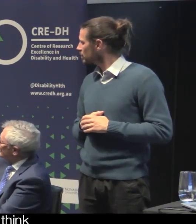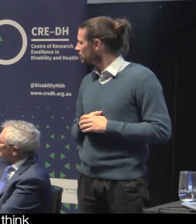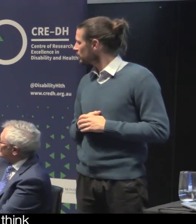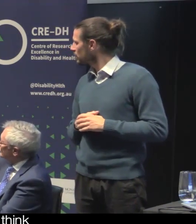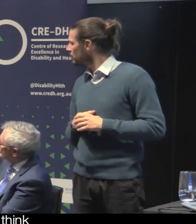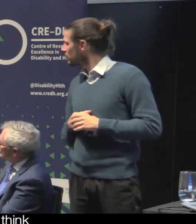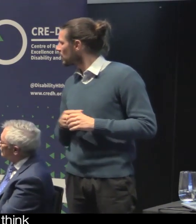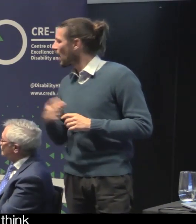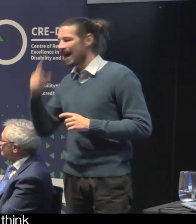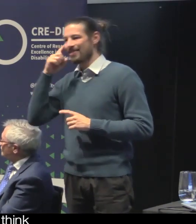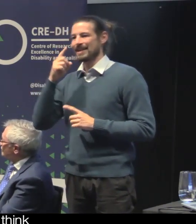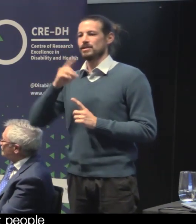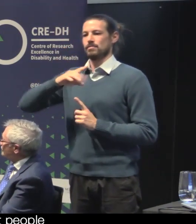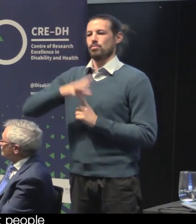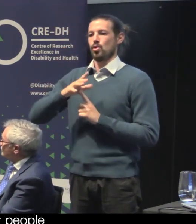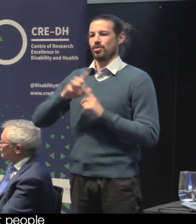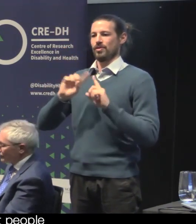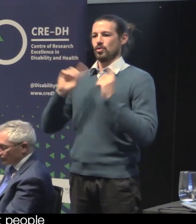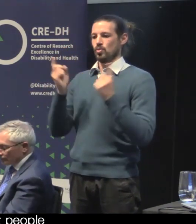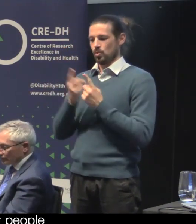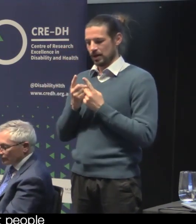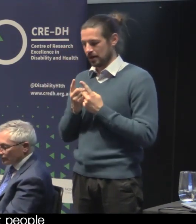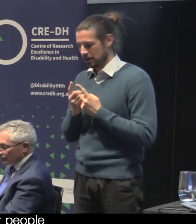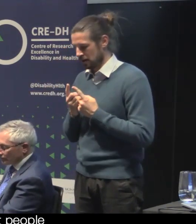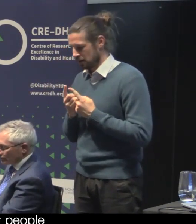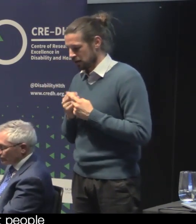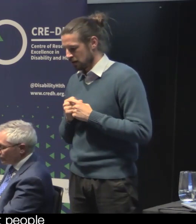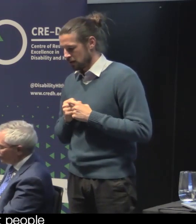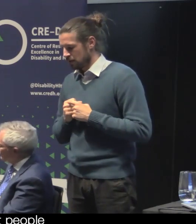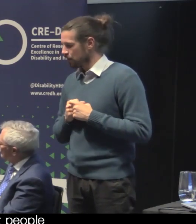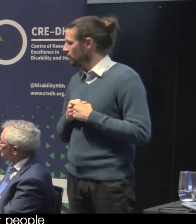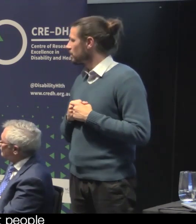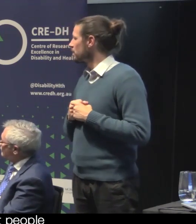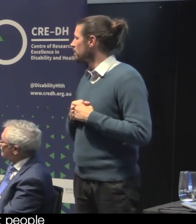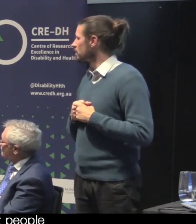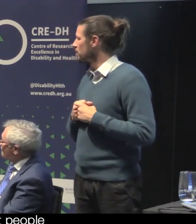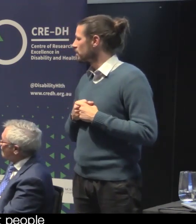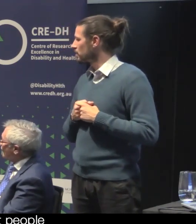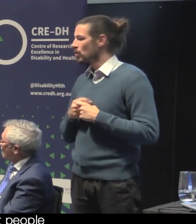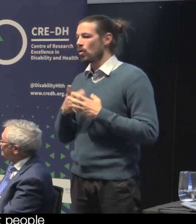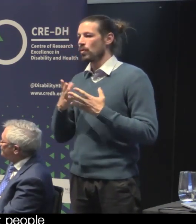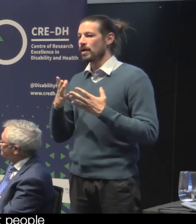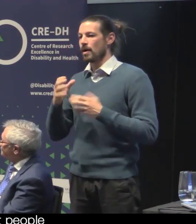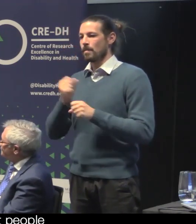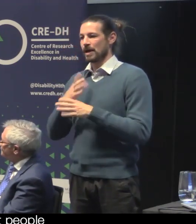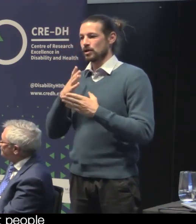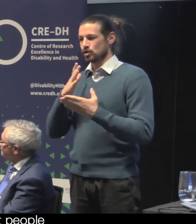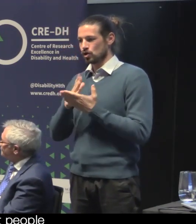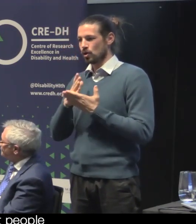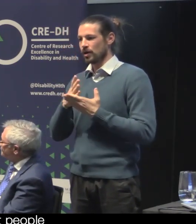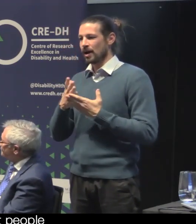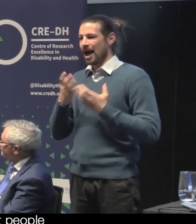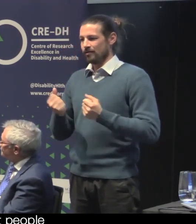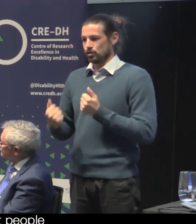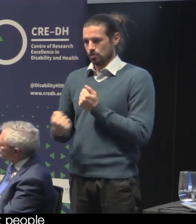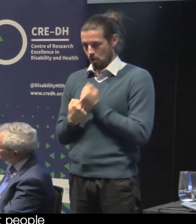really important that we make sure that people have the support that they might need, because as